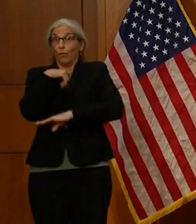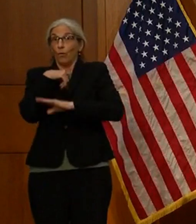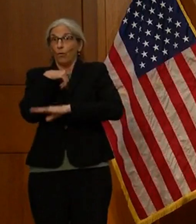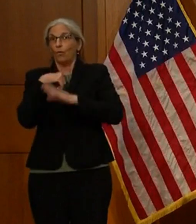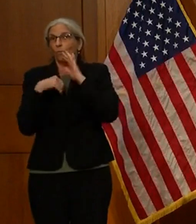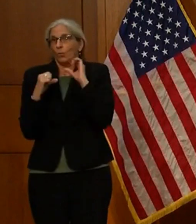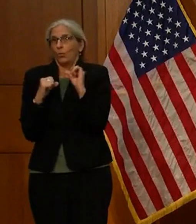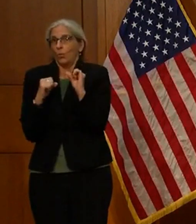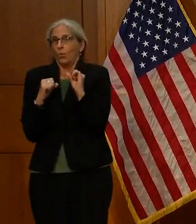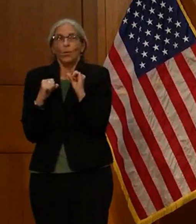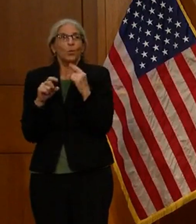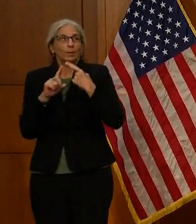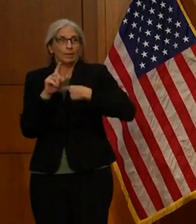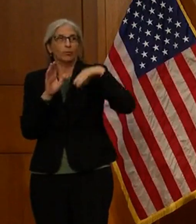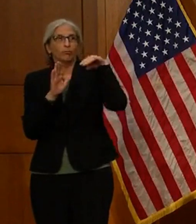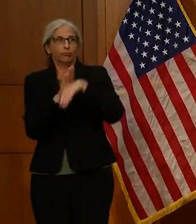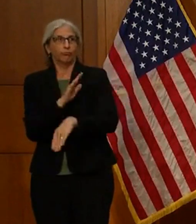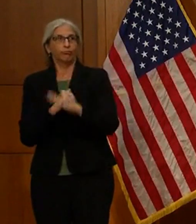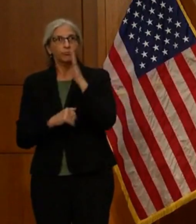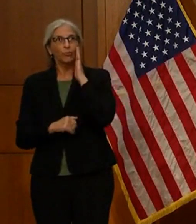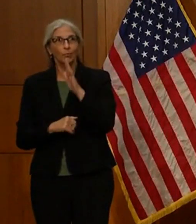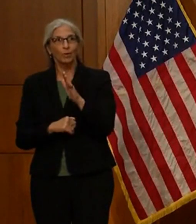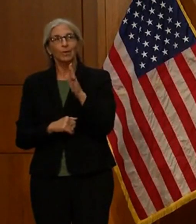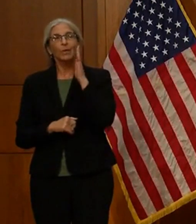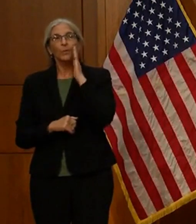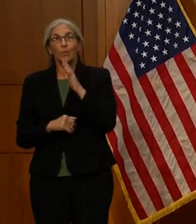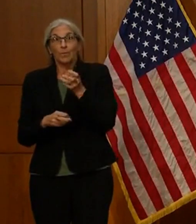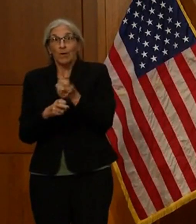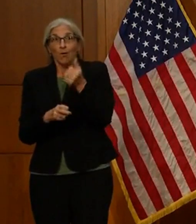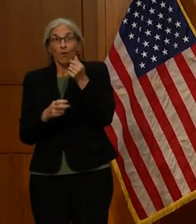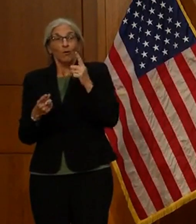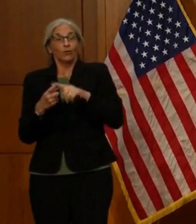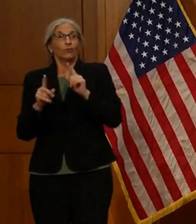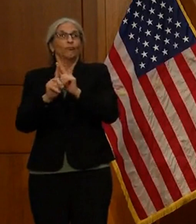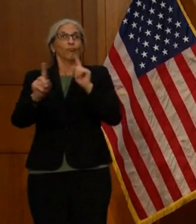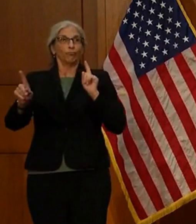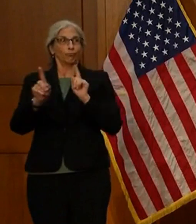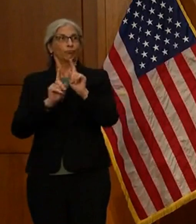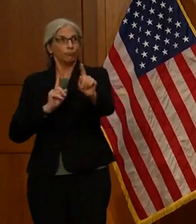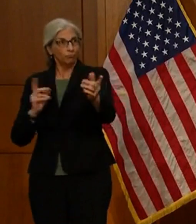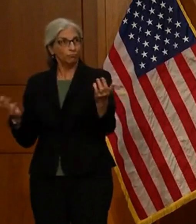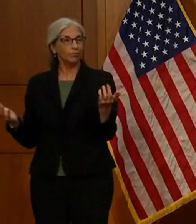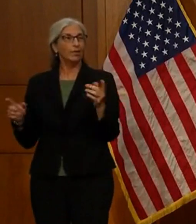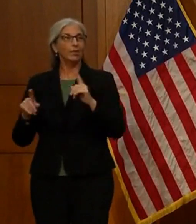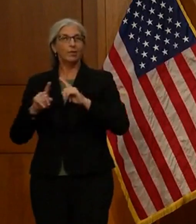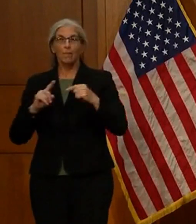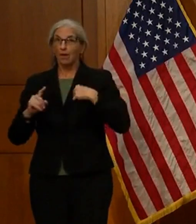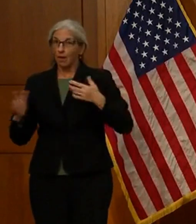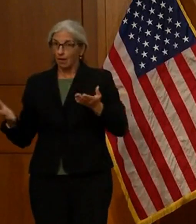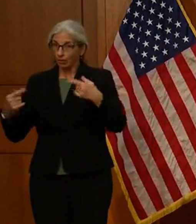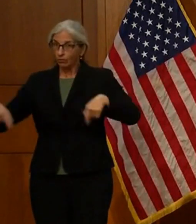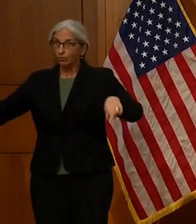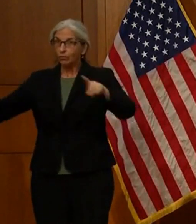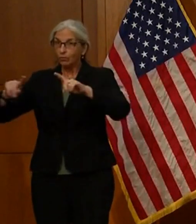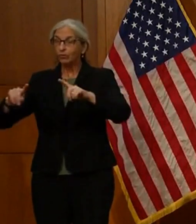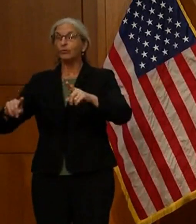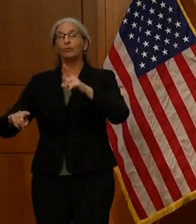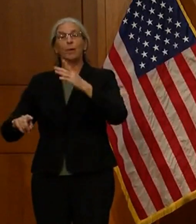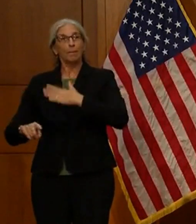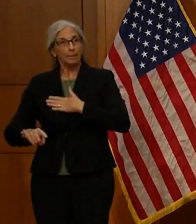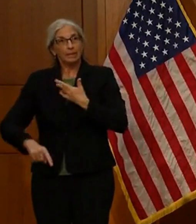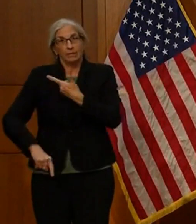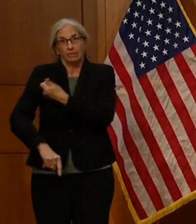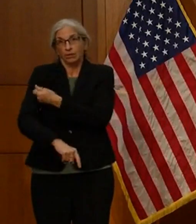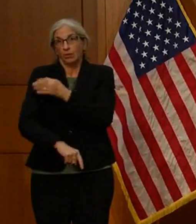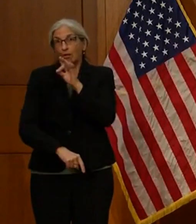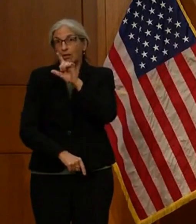get colder. There are going to be more challenges. I encourage all of you that are able to do so to get a flu shot. I